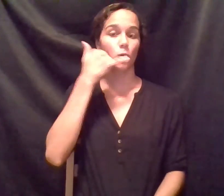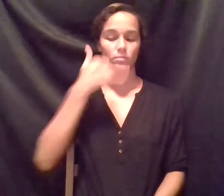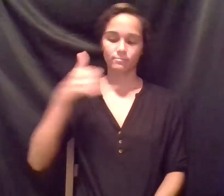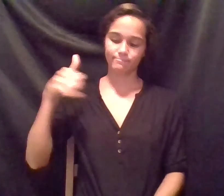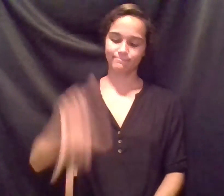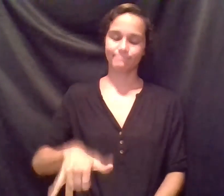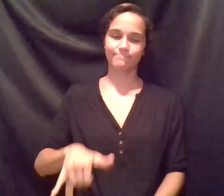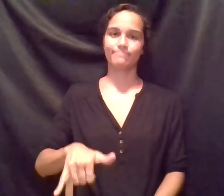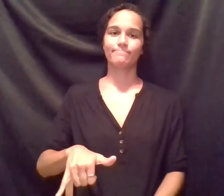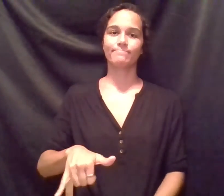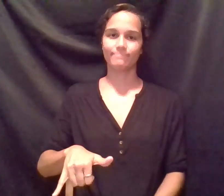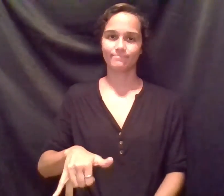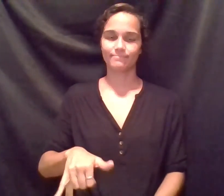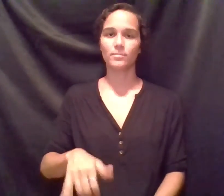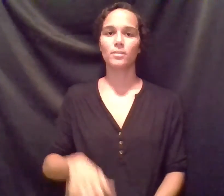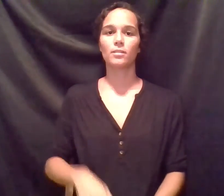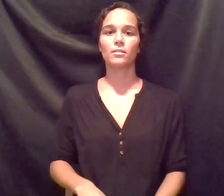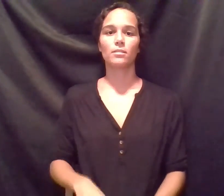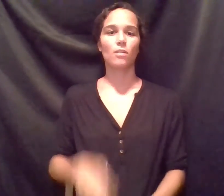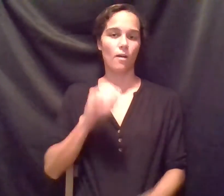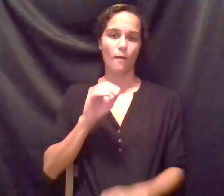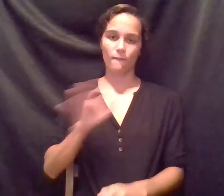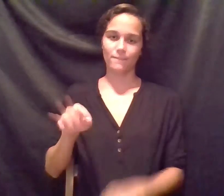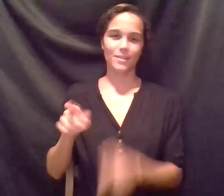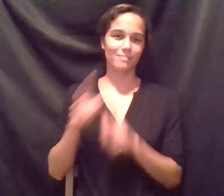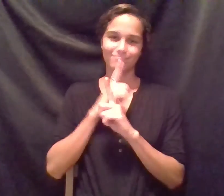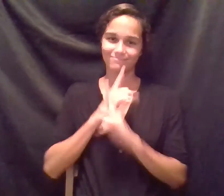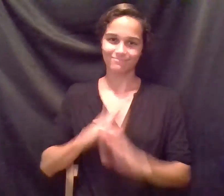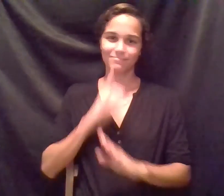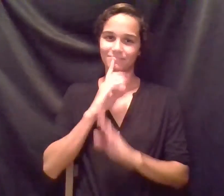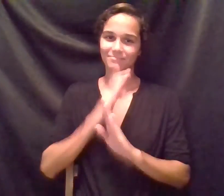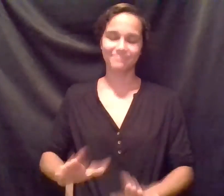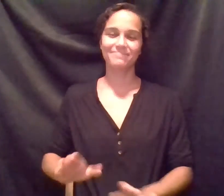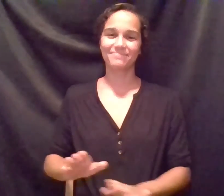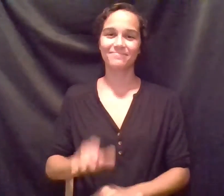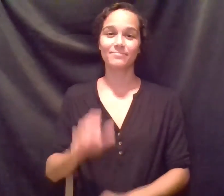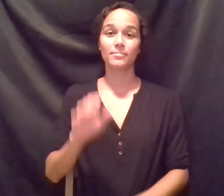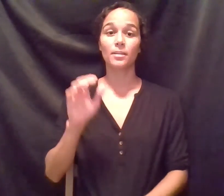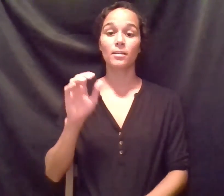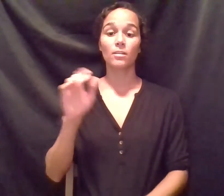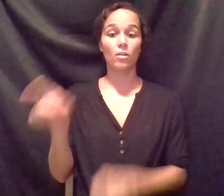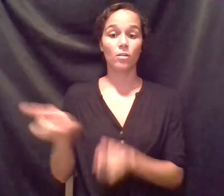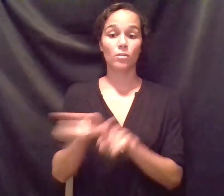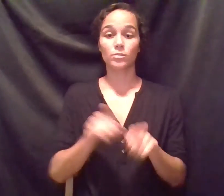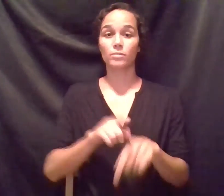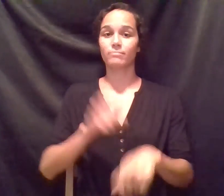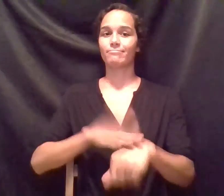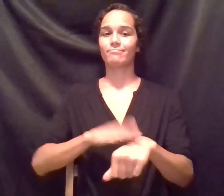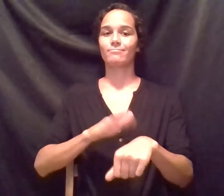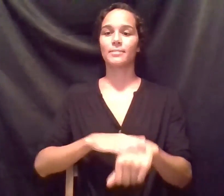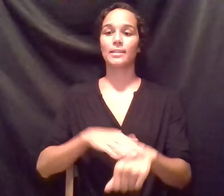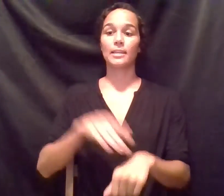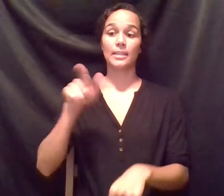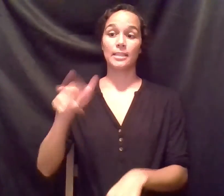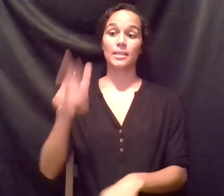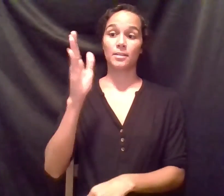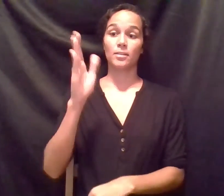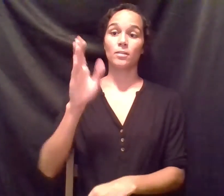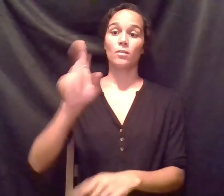Also, this presentation is Nevada law. I am a Nevada attorney. I am not licensed anywhere else. There are parts of this that are federal that